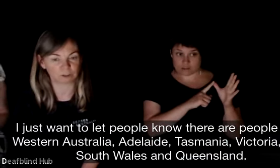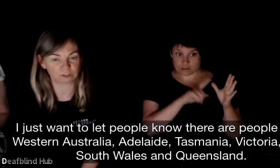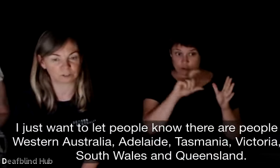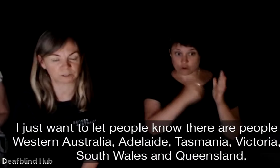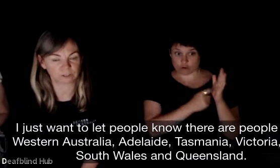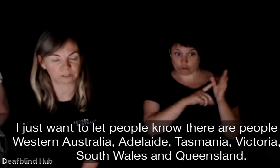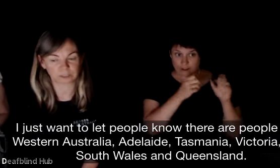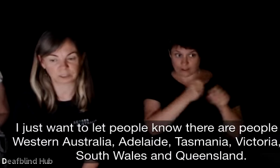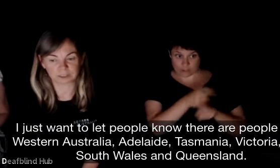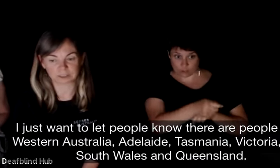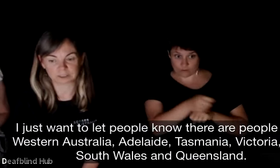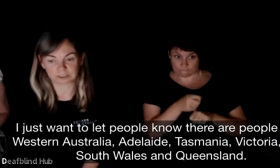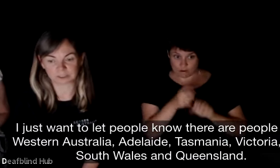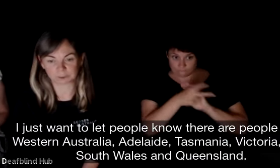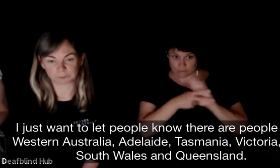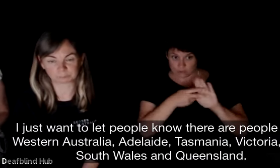video across?